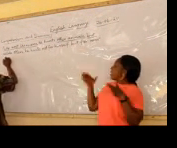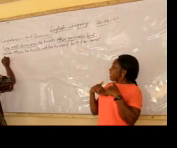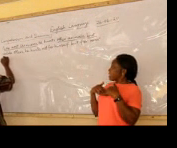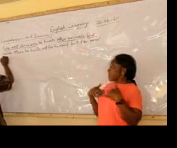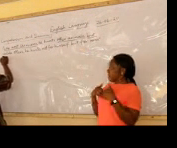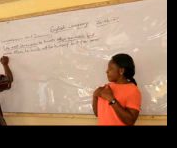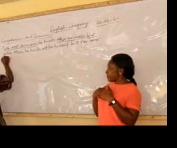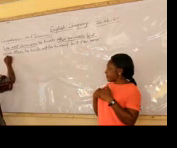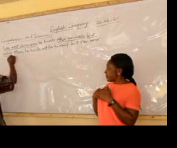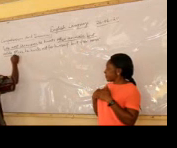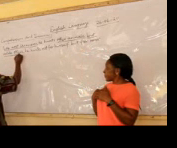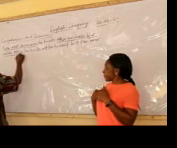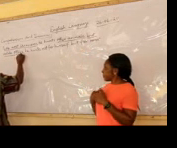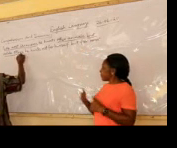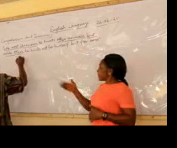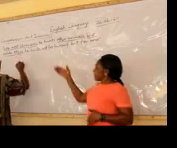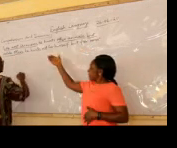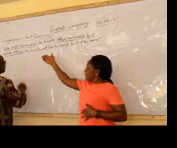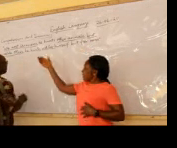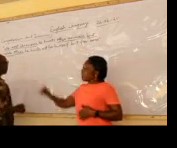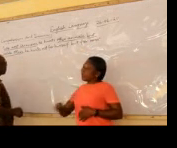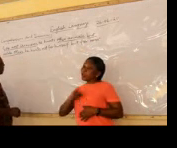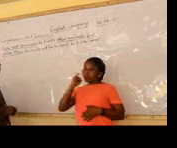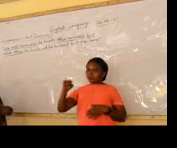unlike others.